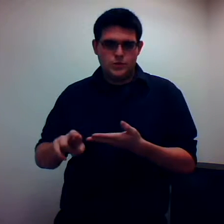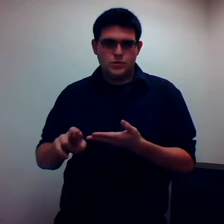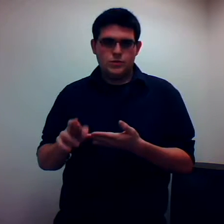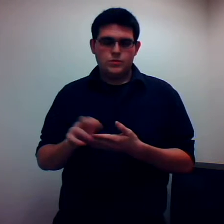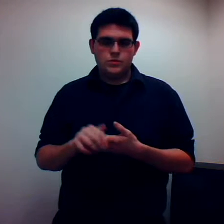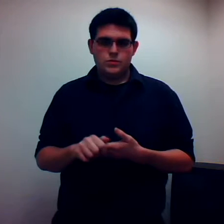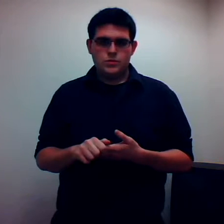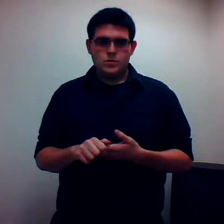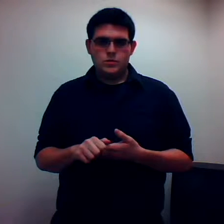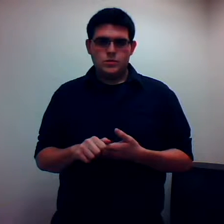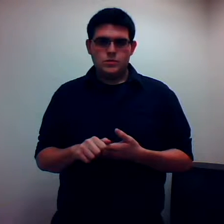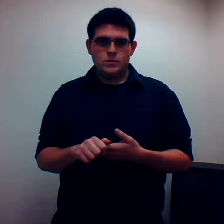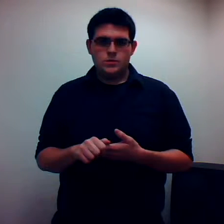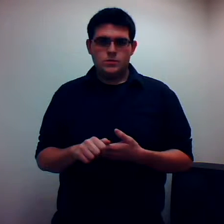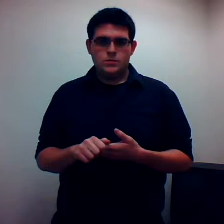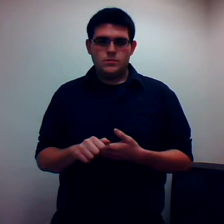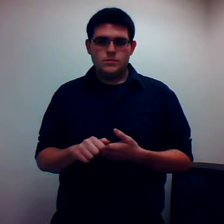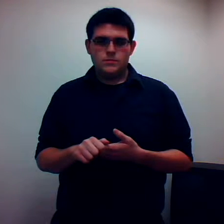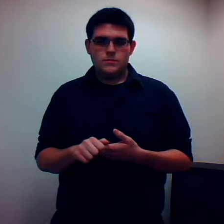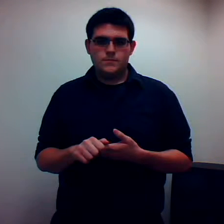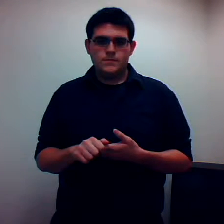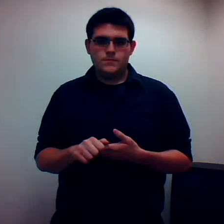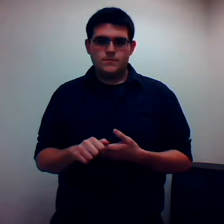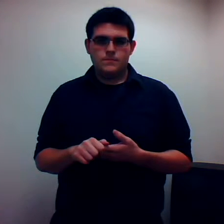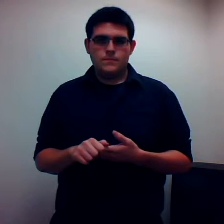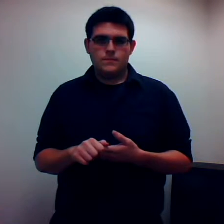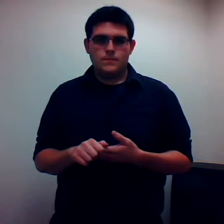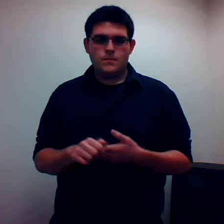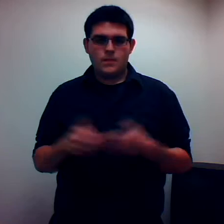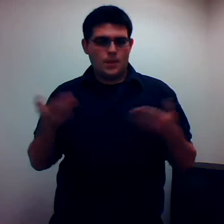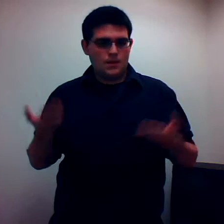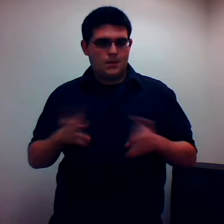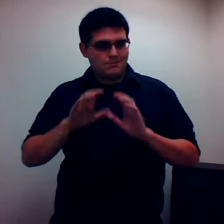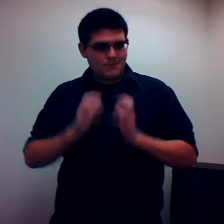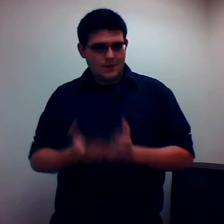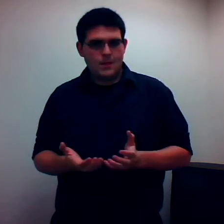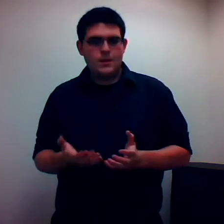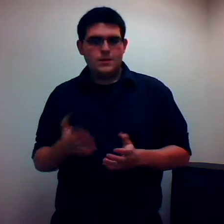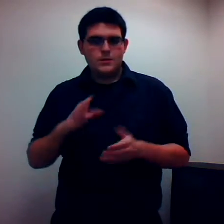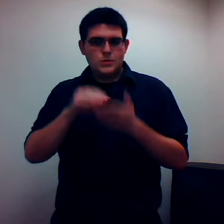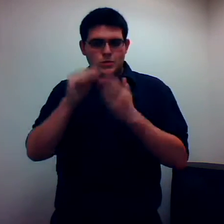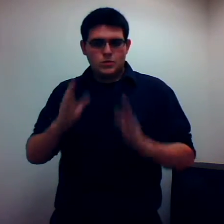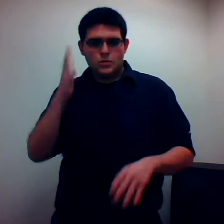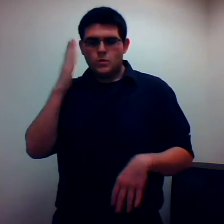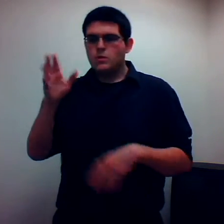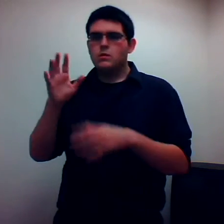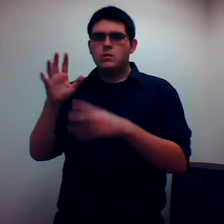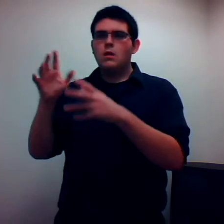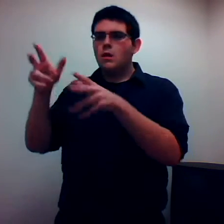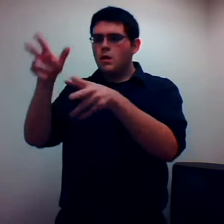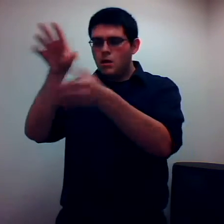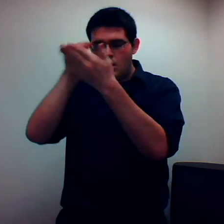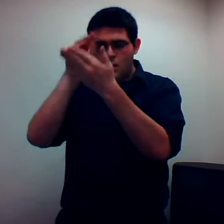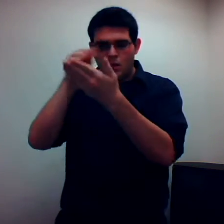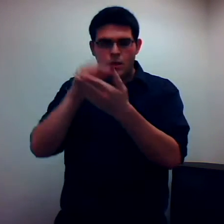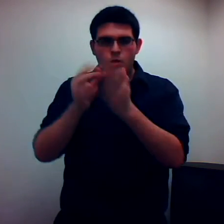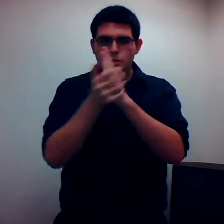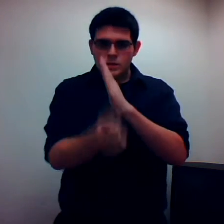the skills that they've learned in class. And then the real key where they start to do some serious research, and even though it's on a